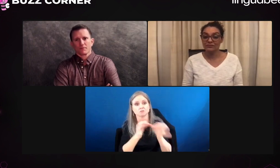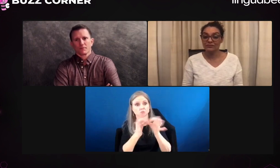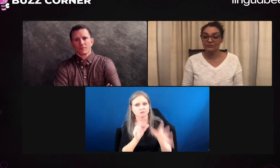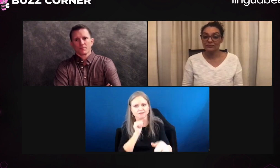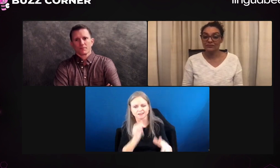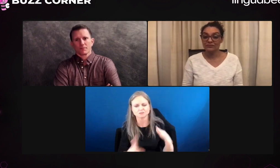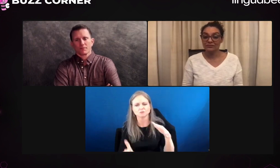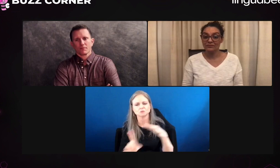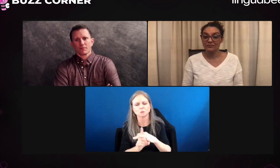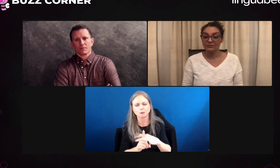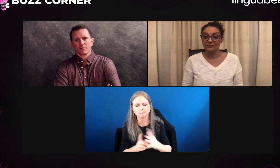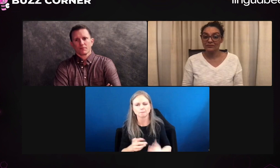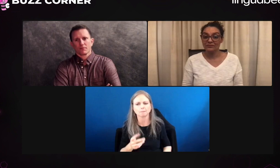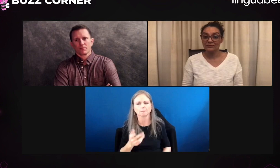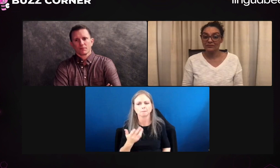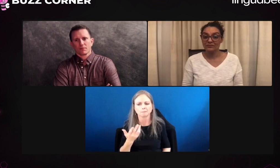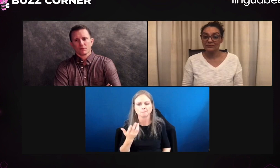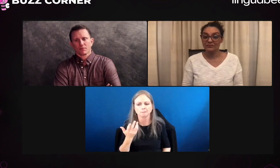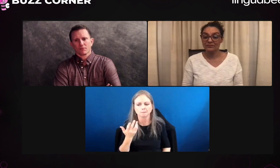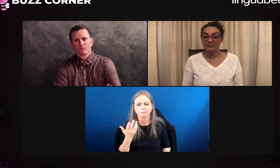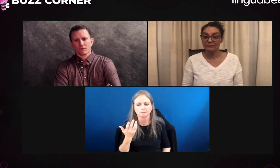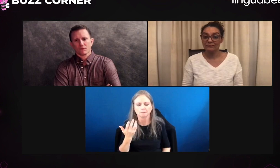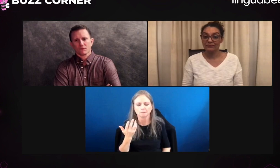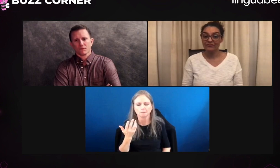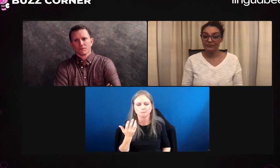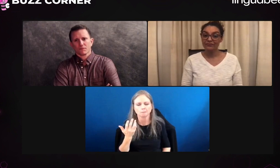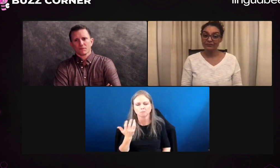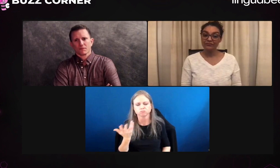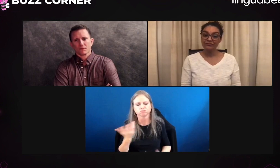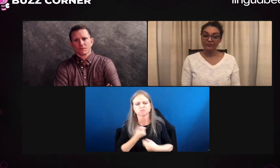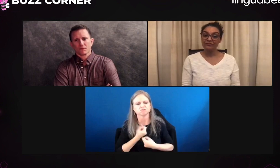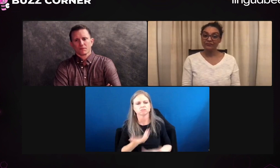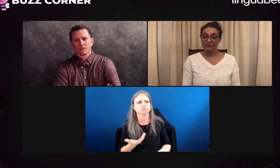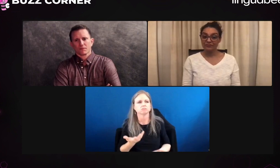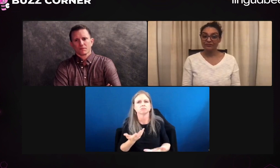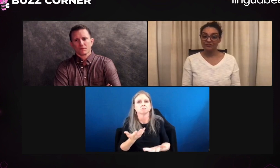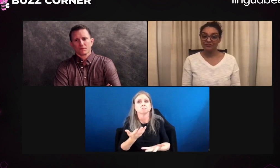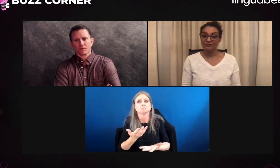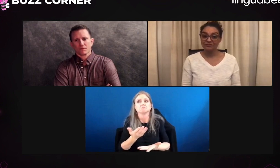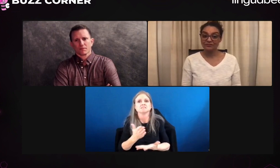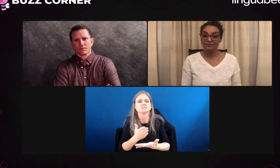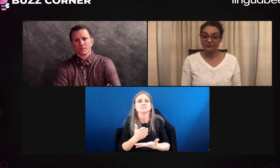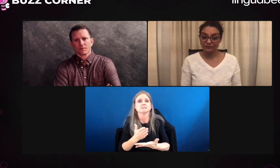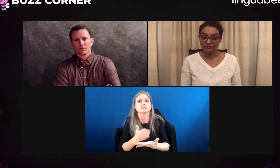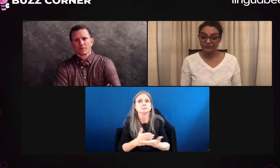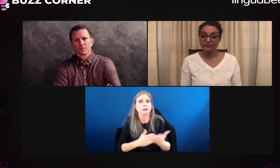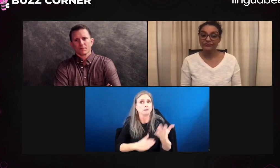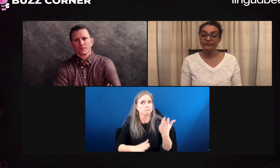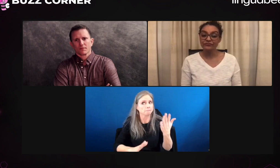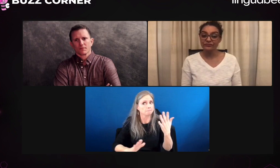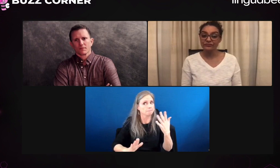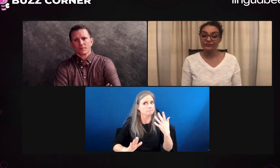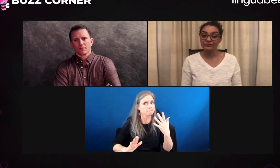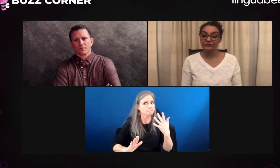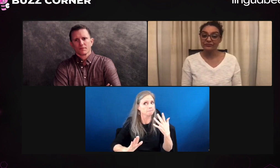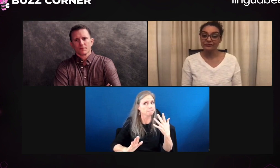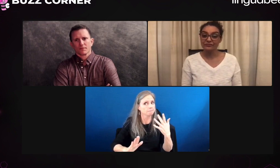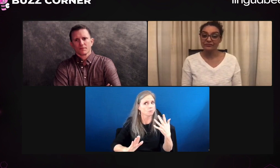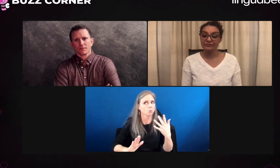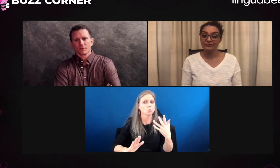so many interpreters don't show up. Yeah, it's just the whole system